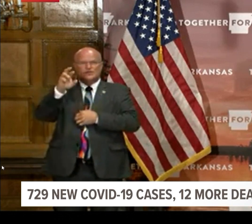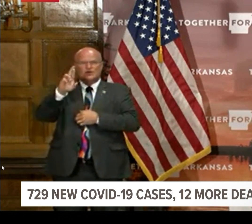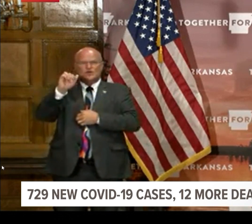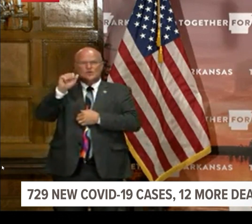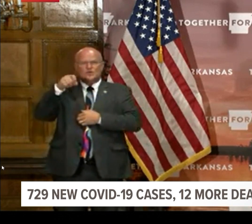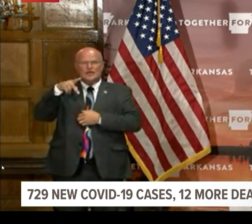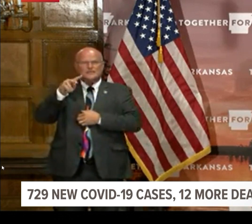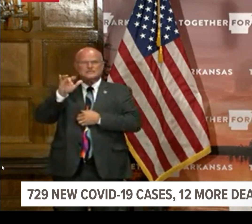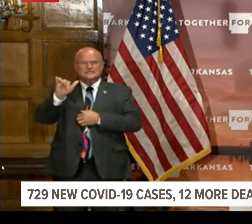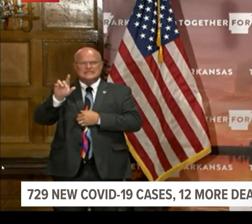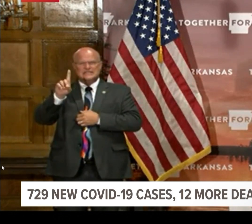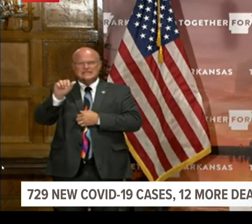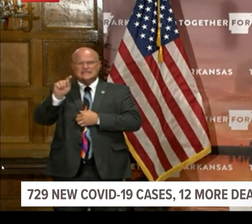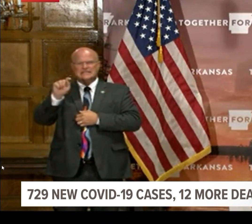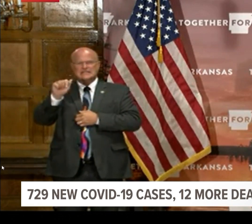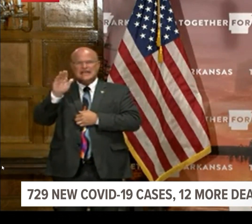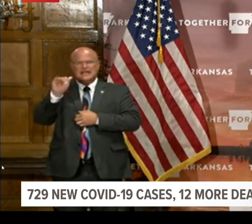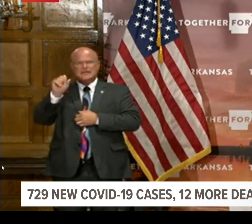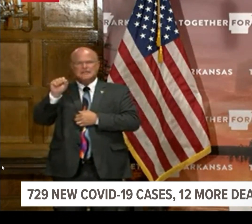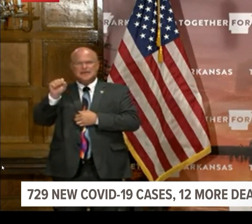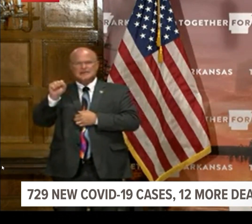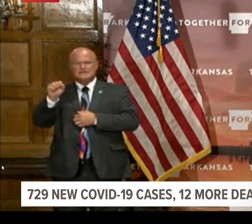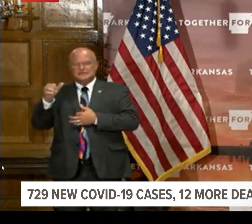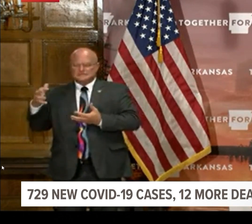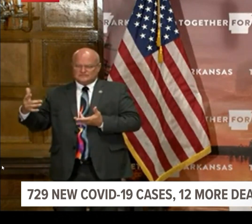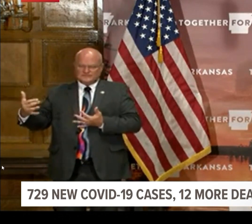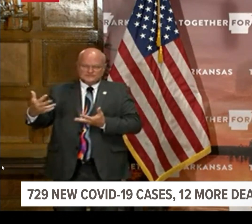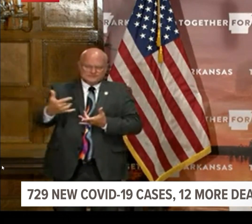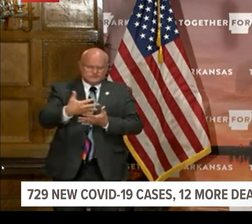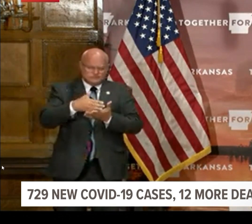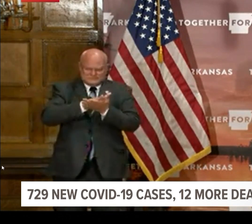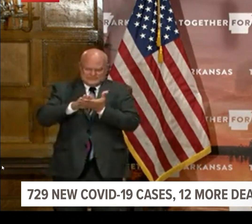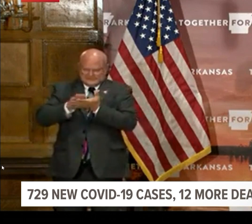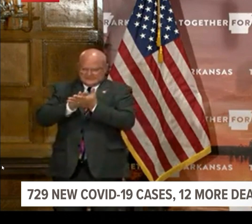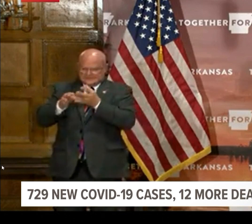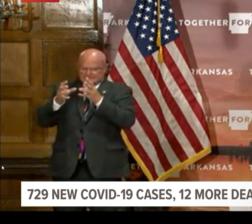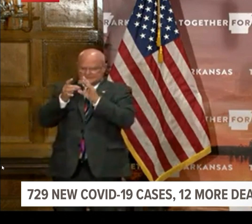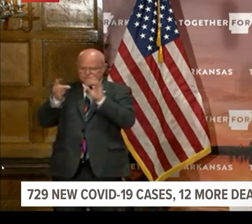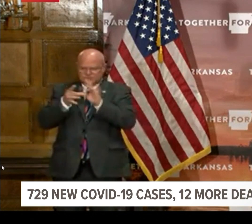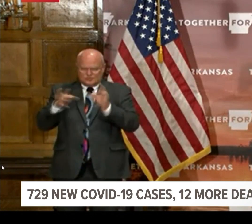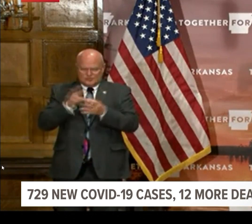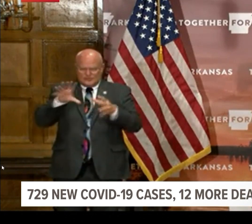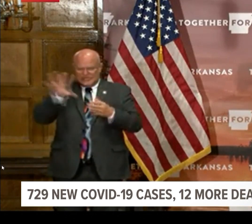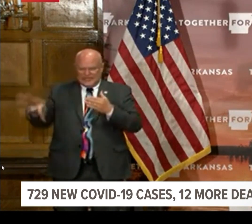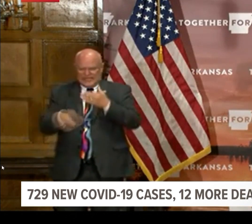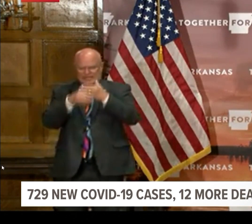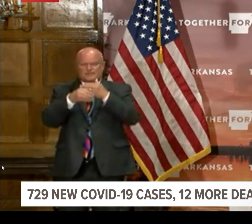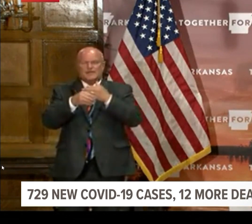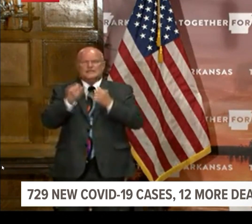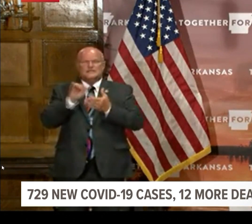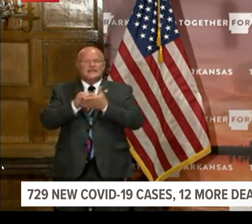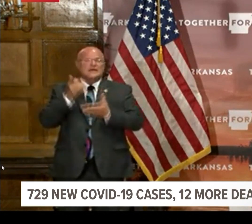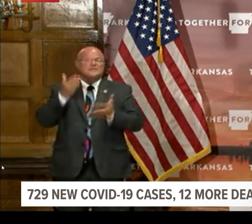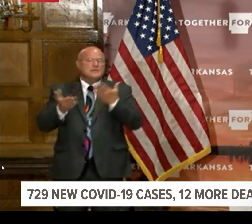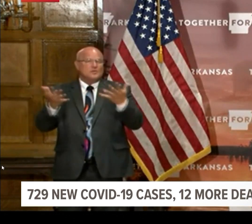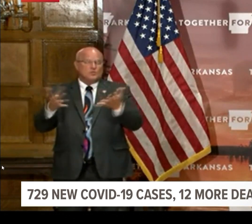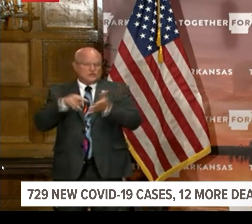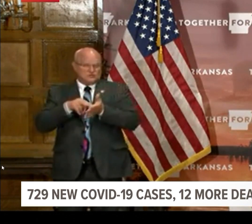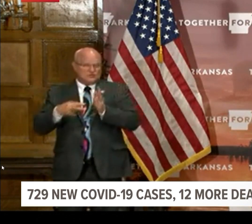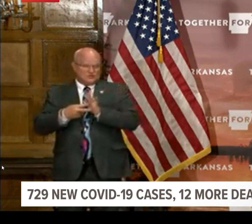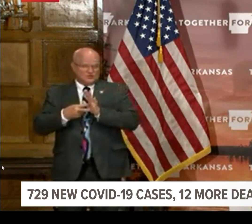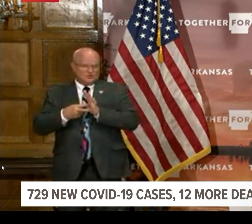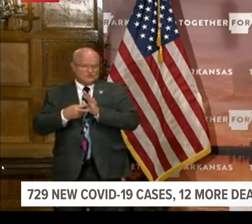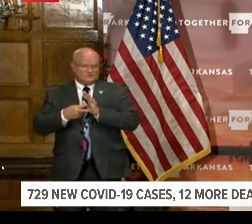database. We pulled them out. We've cleaned up the data and have added those back in. So that may be what